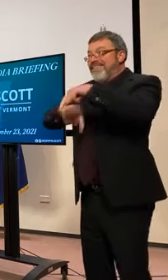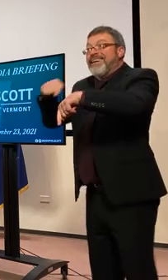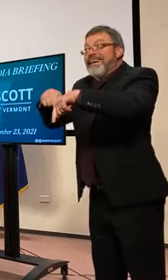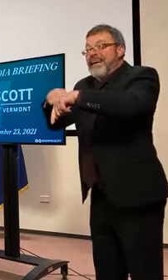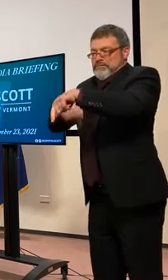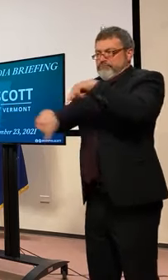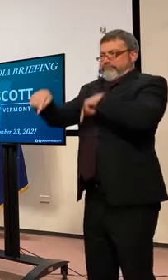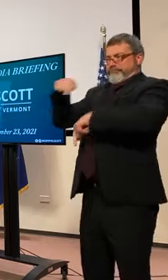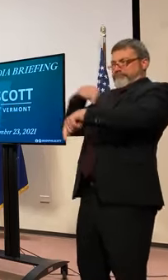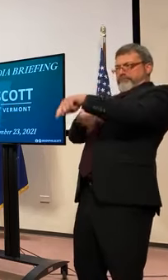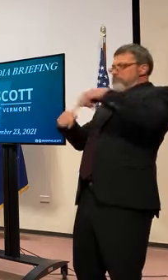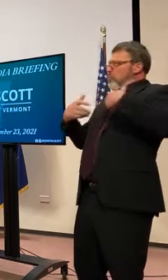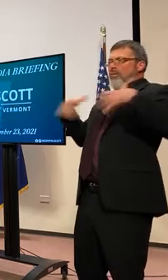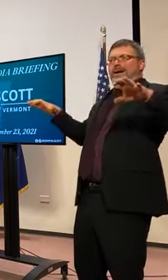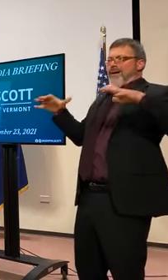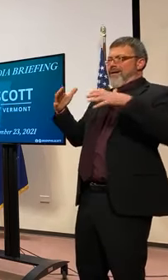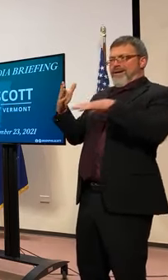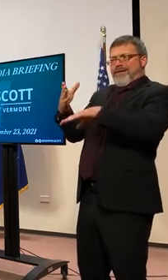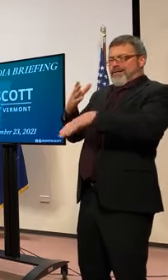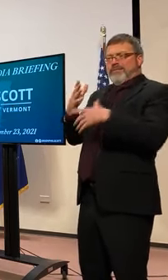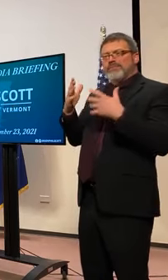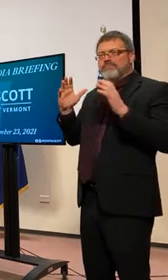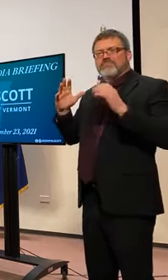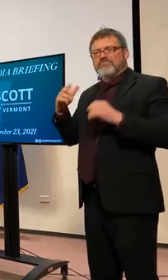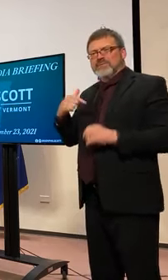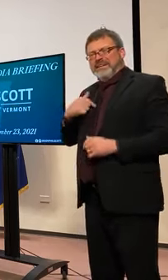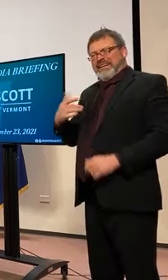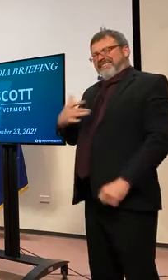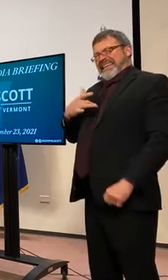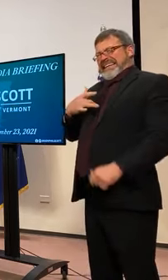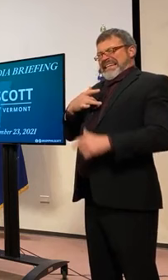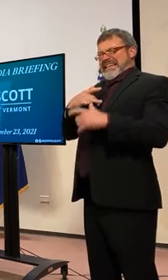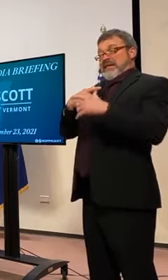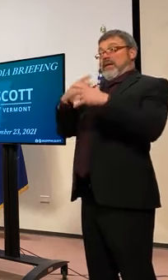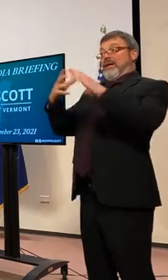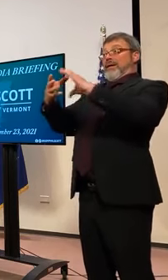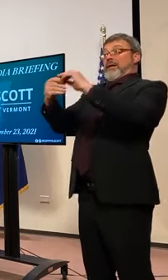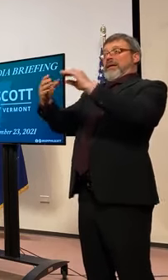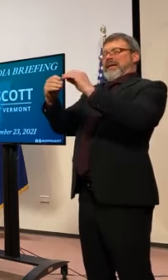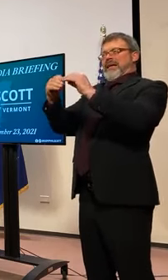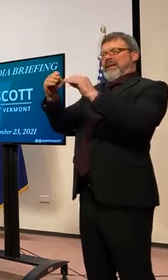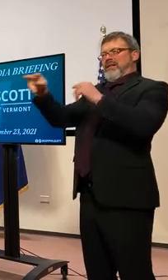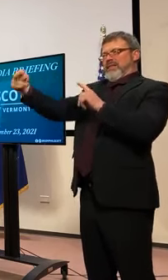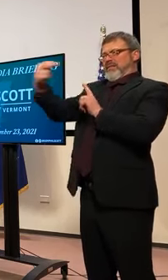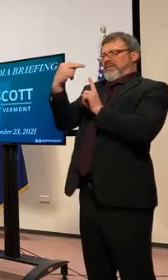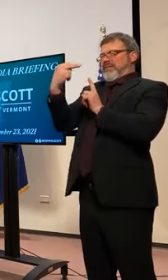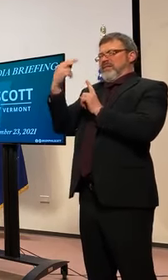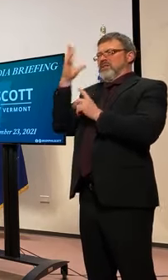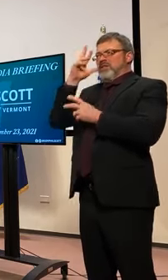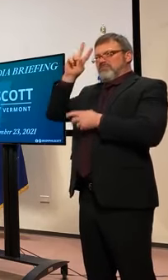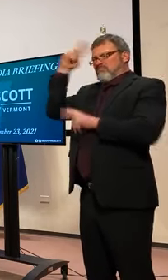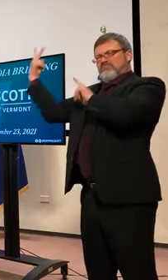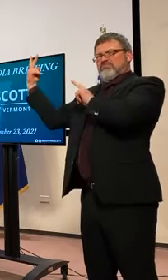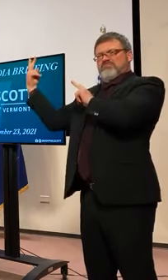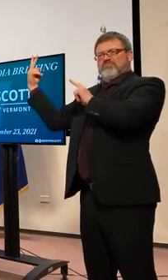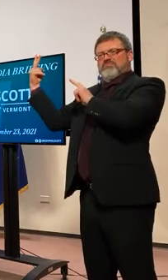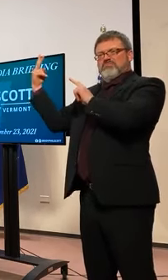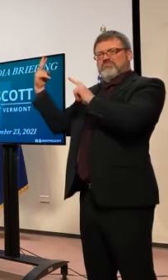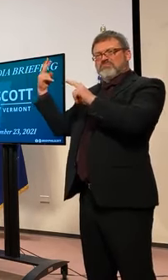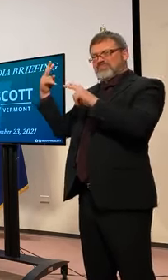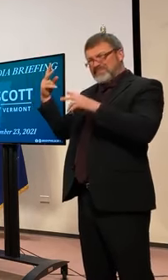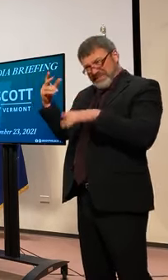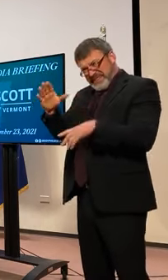sends the wrong message about how effective vaccines are and snatches hope from the hands of Vermonters.